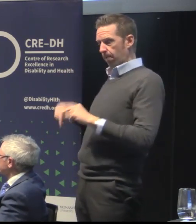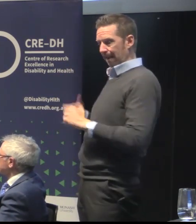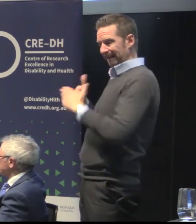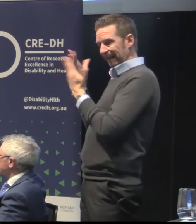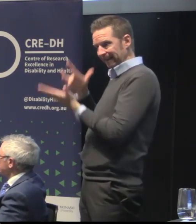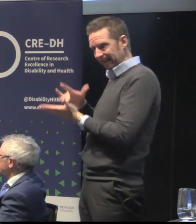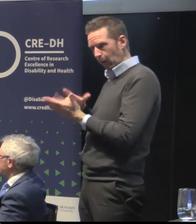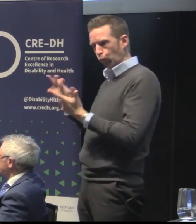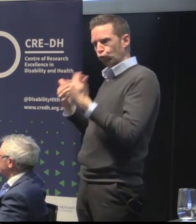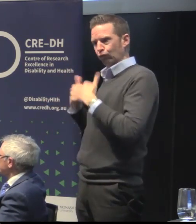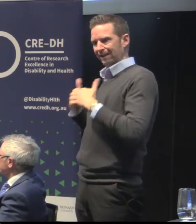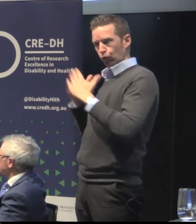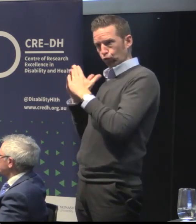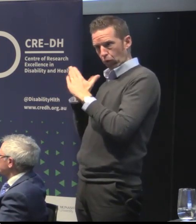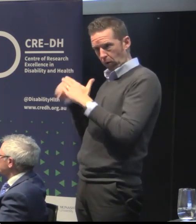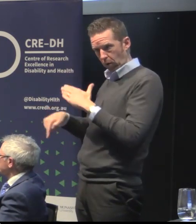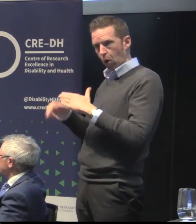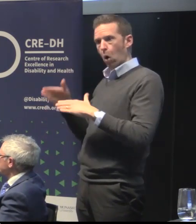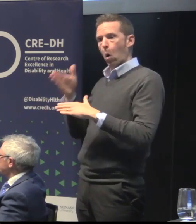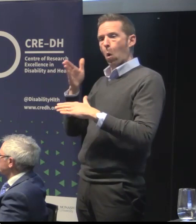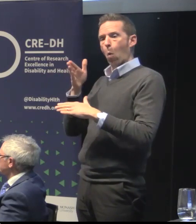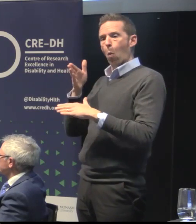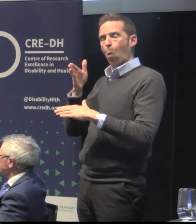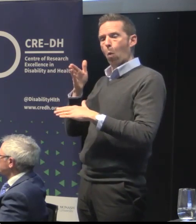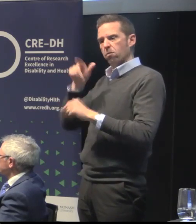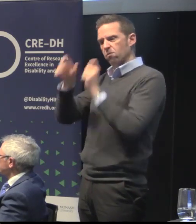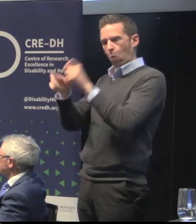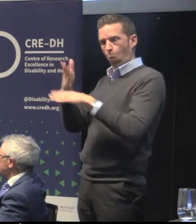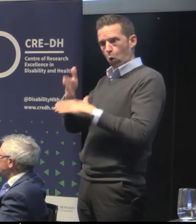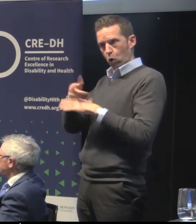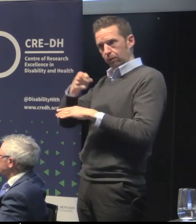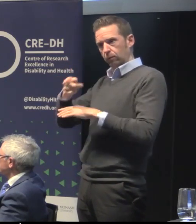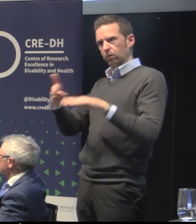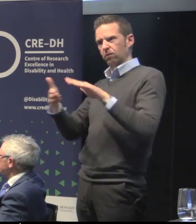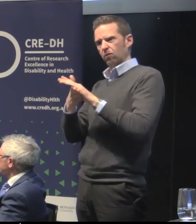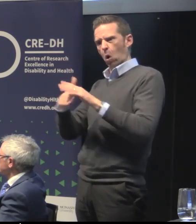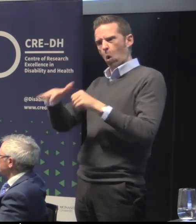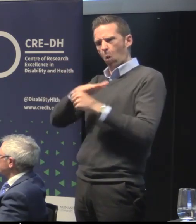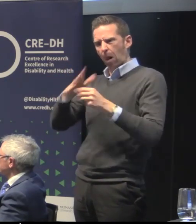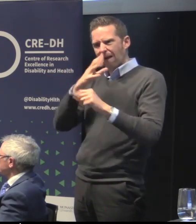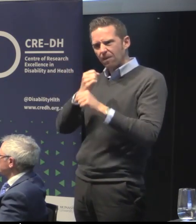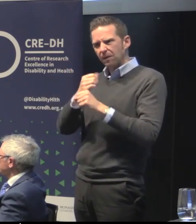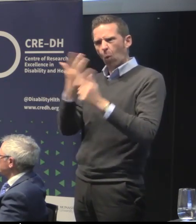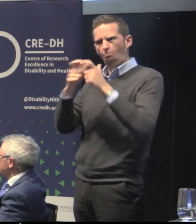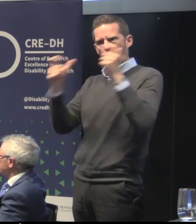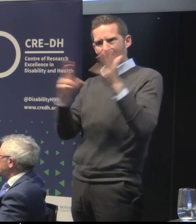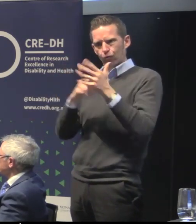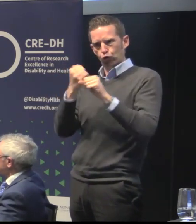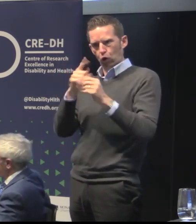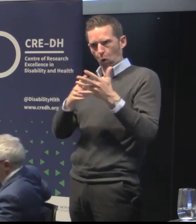residential institution where the workers are identifiable, they're probably all employed by the local authority or the big NGO,